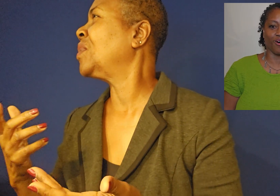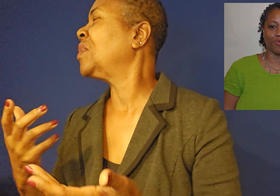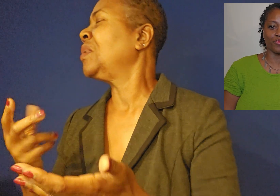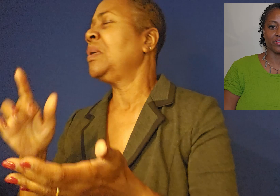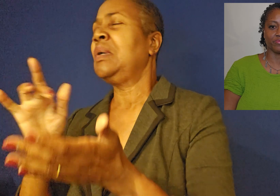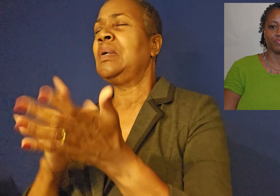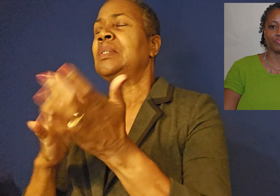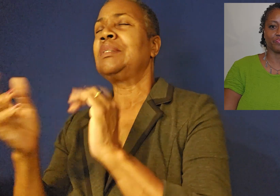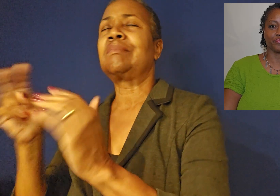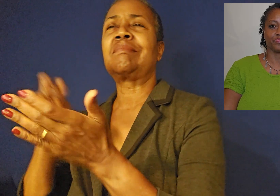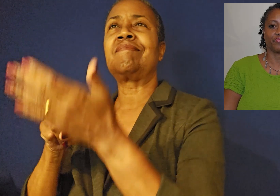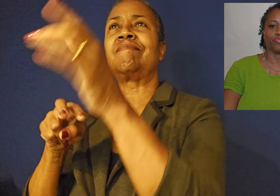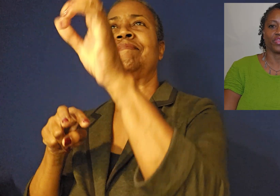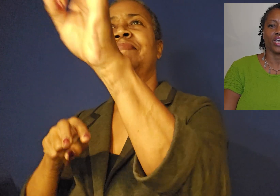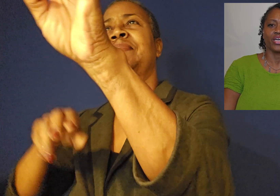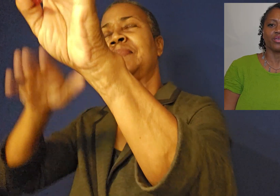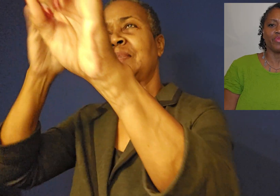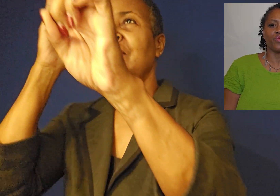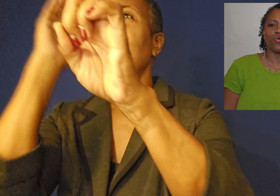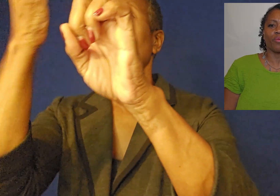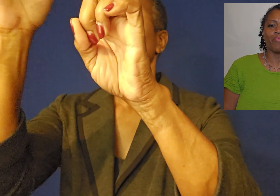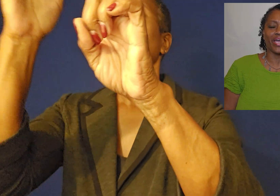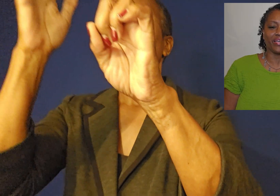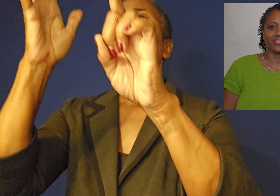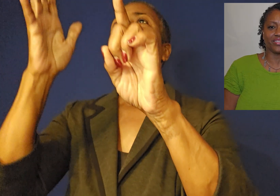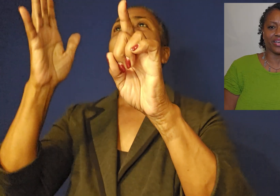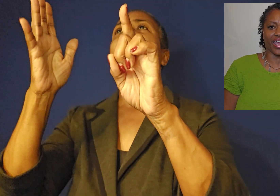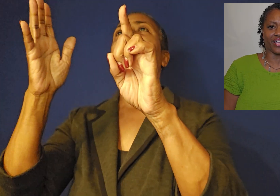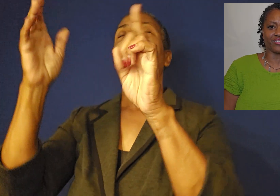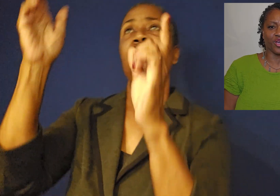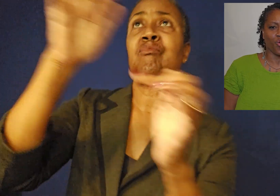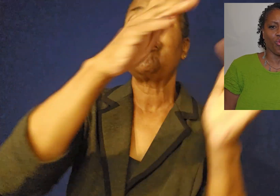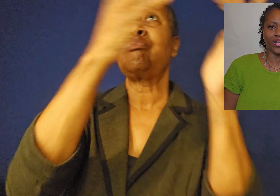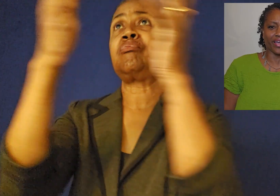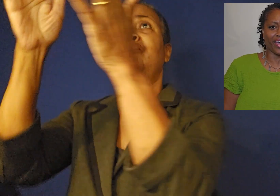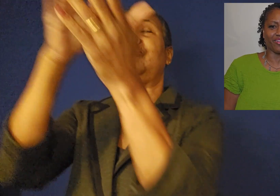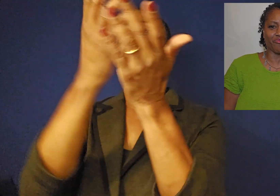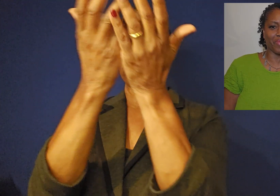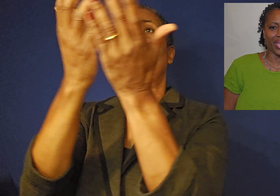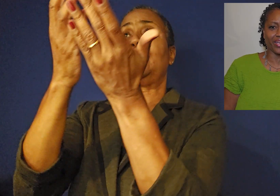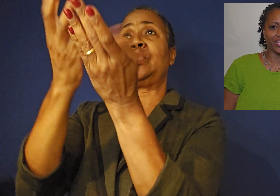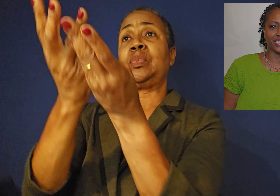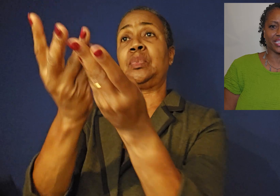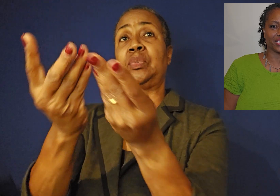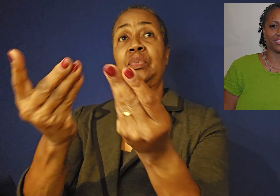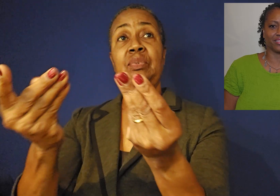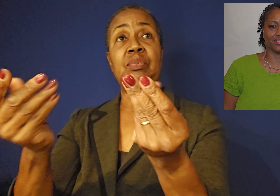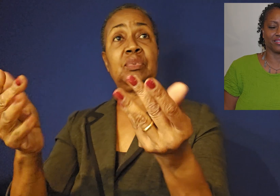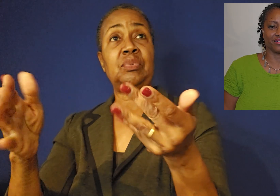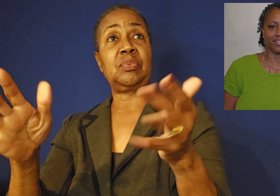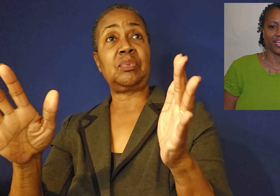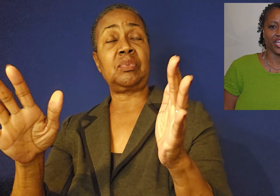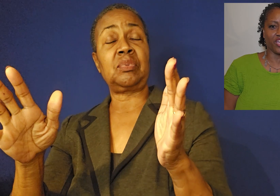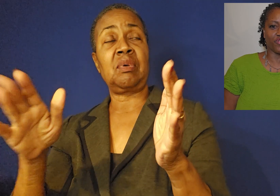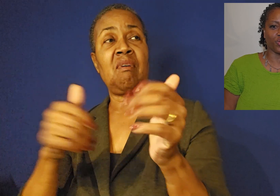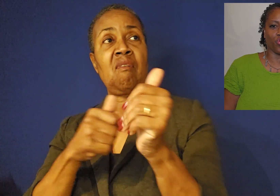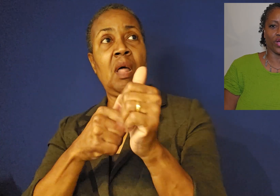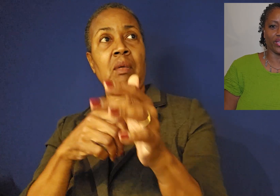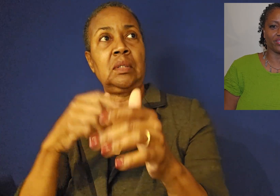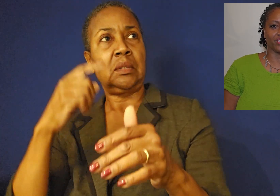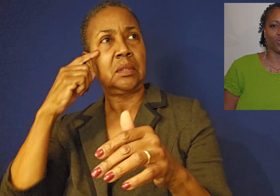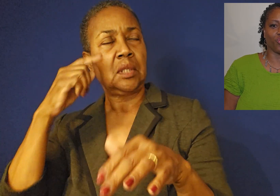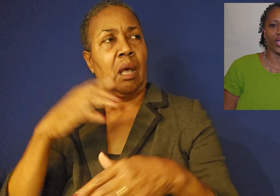completely calm. The men were amazed and asked, "What kind of man is this?